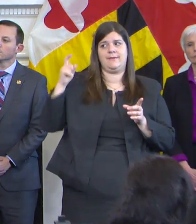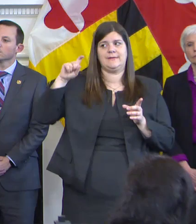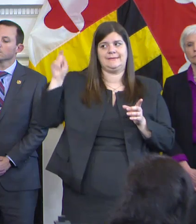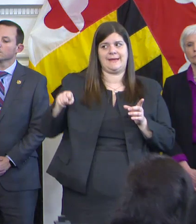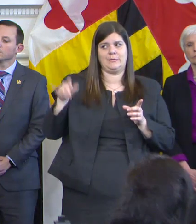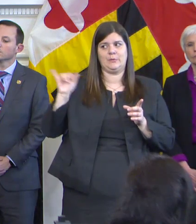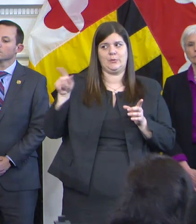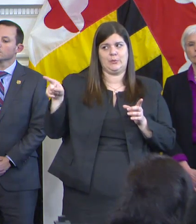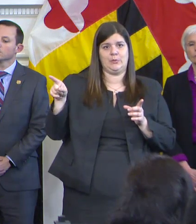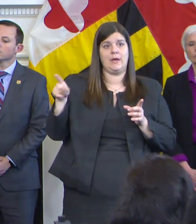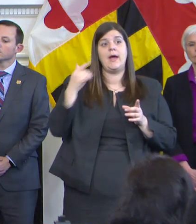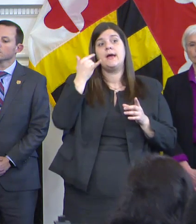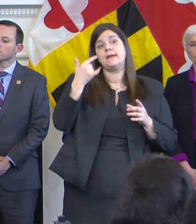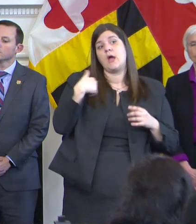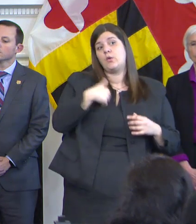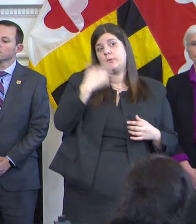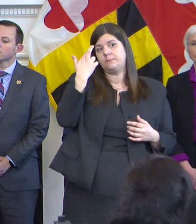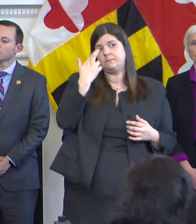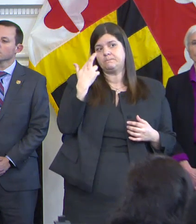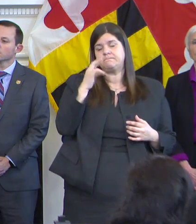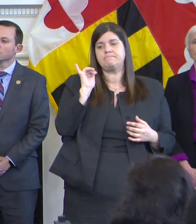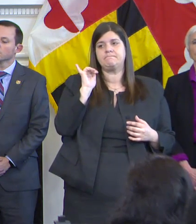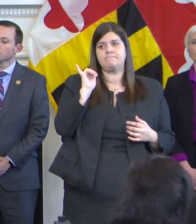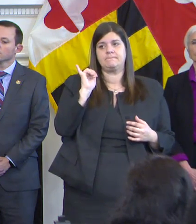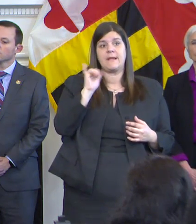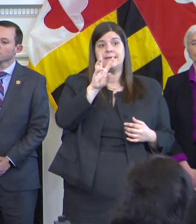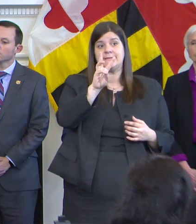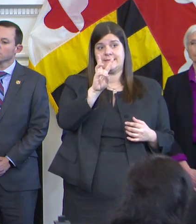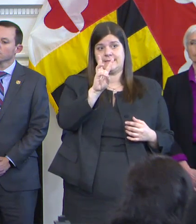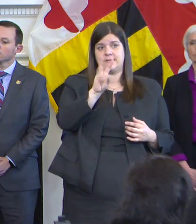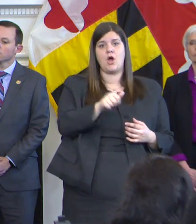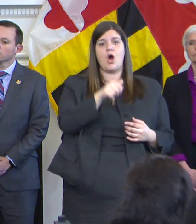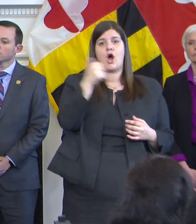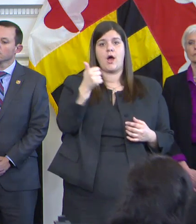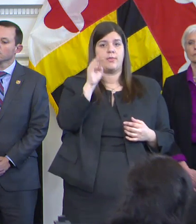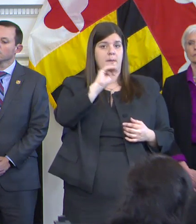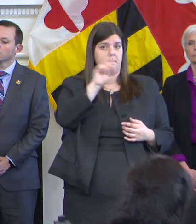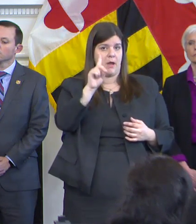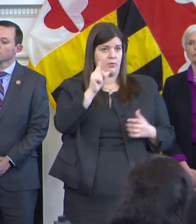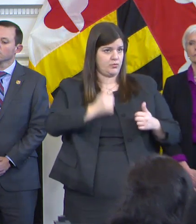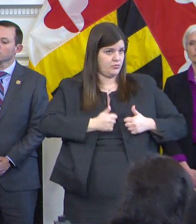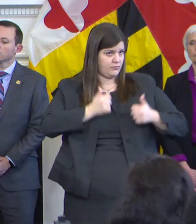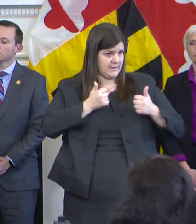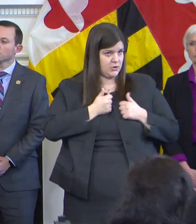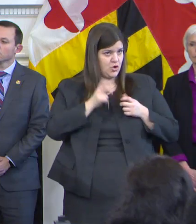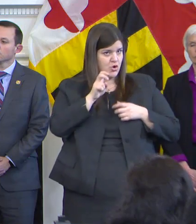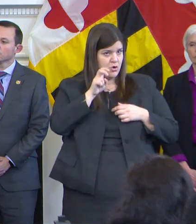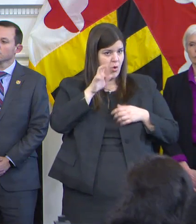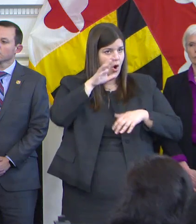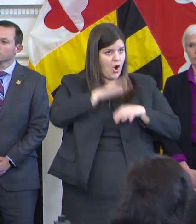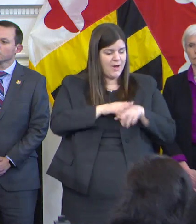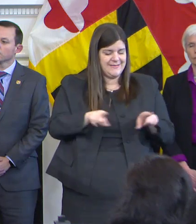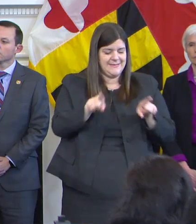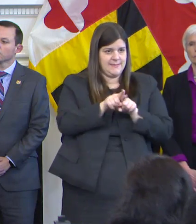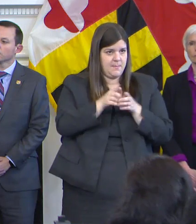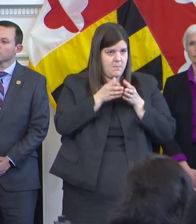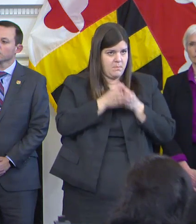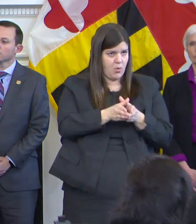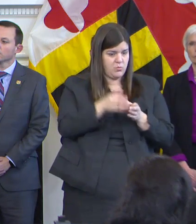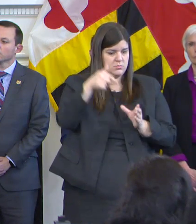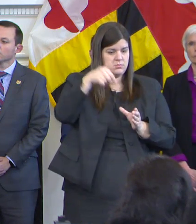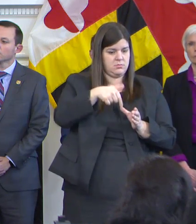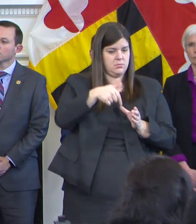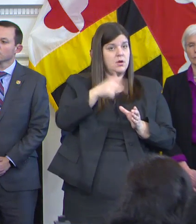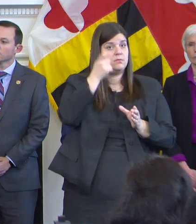additional Marylanders recently traveled on the same Egyptian cruise ship, but on different